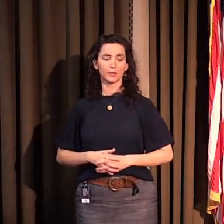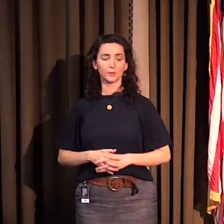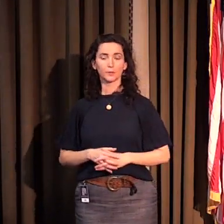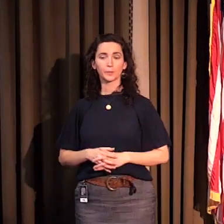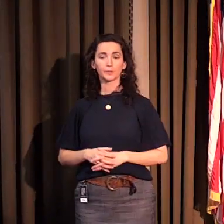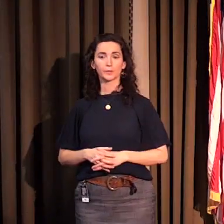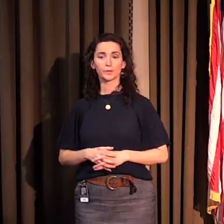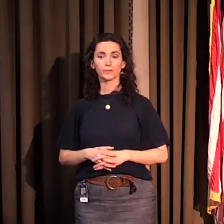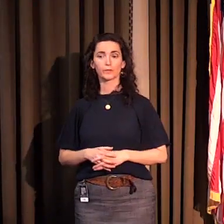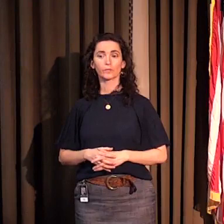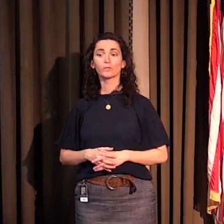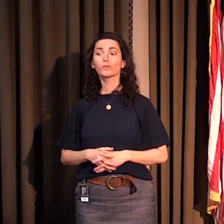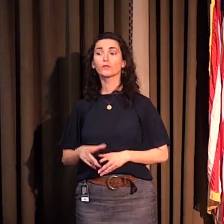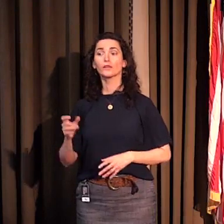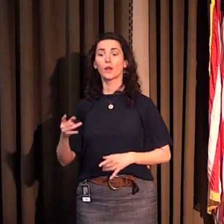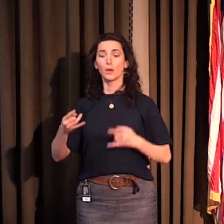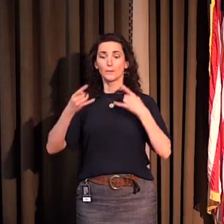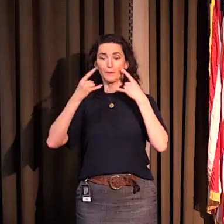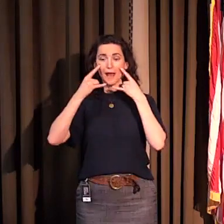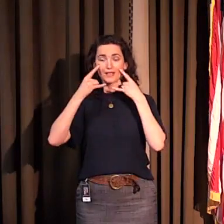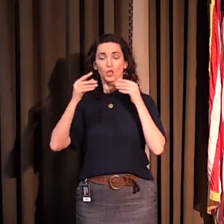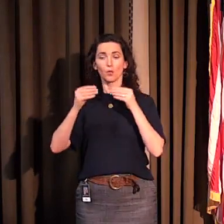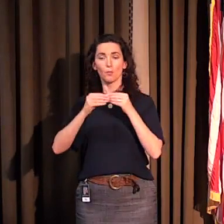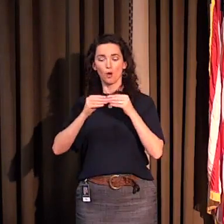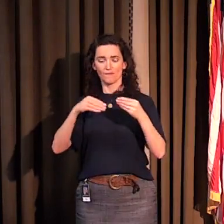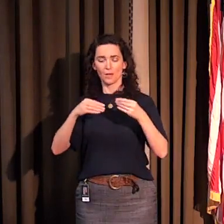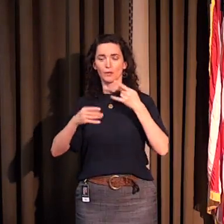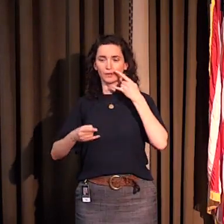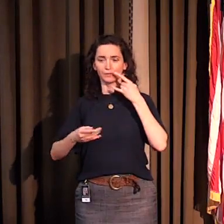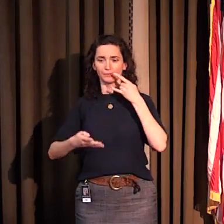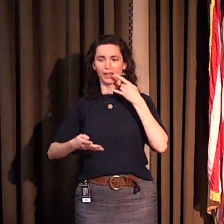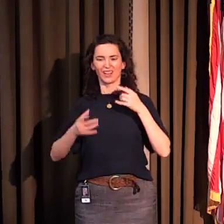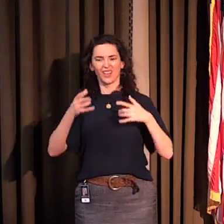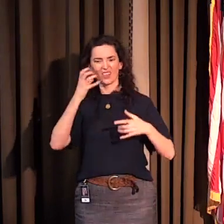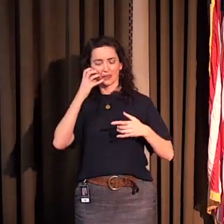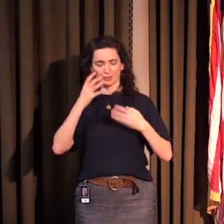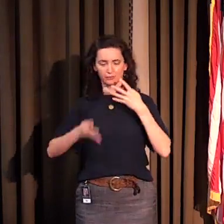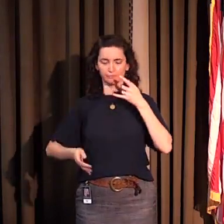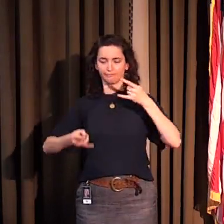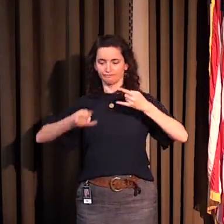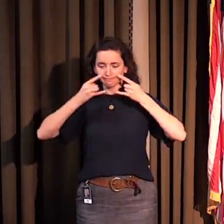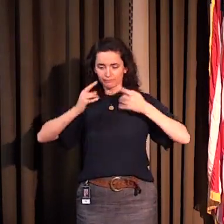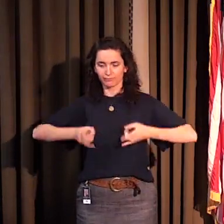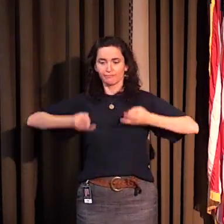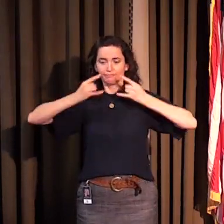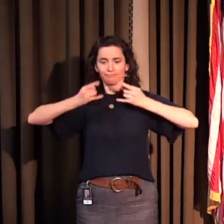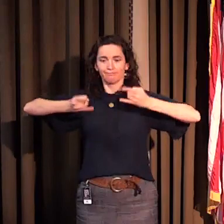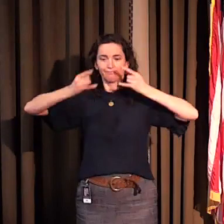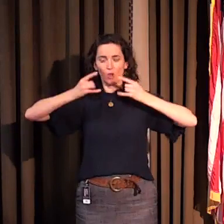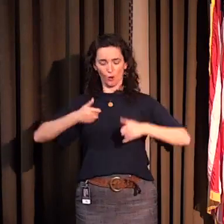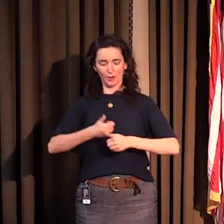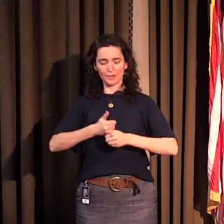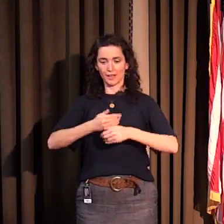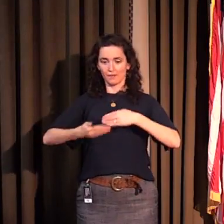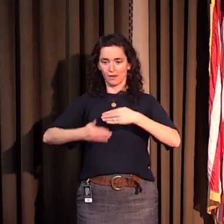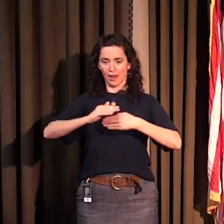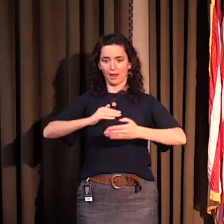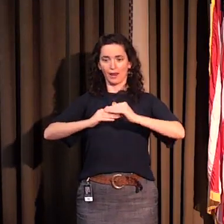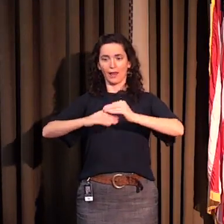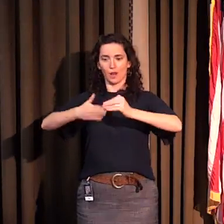The more layers of fabric a mask has, the better protection it generally confers. In a broad sense, there's really two